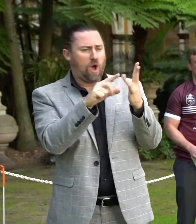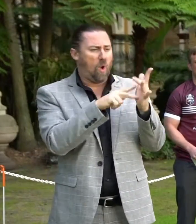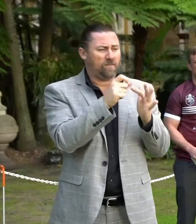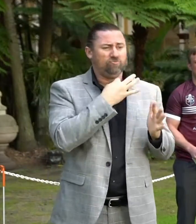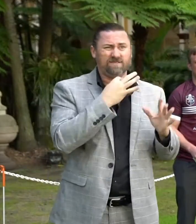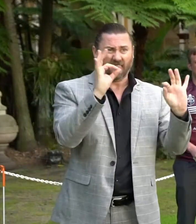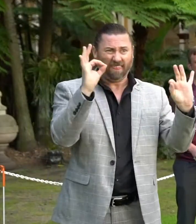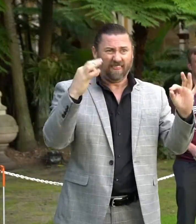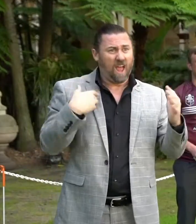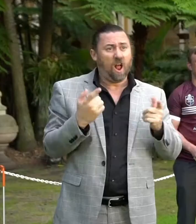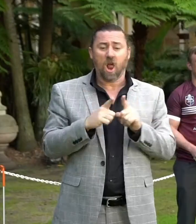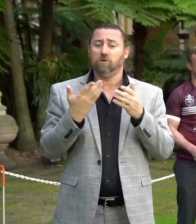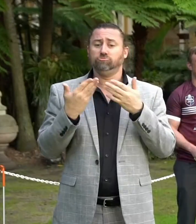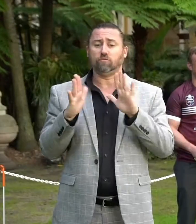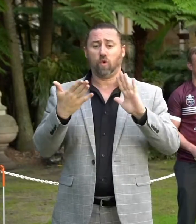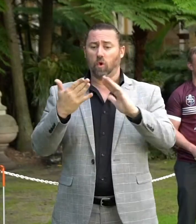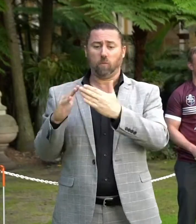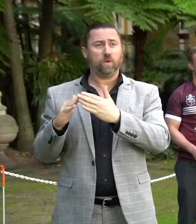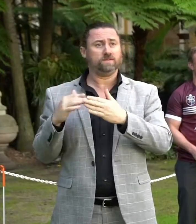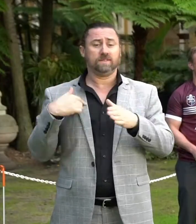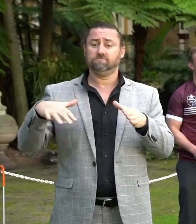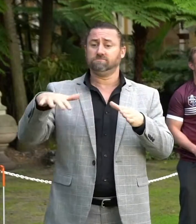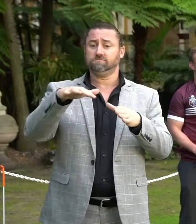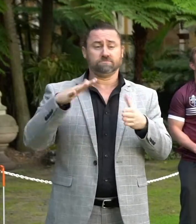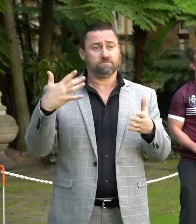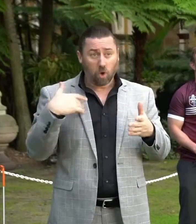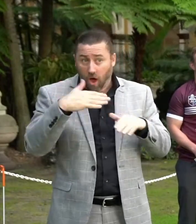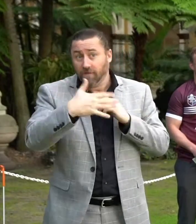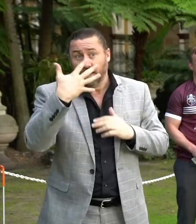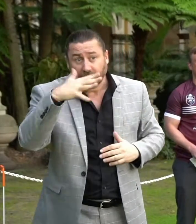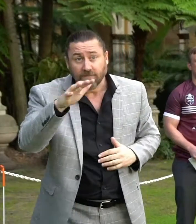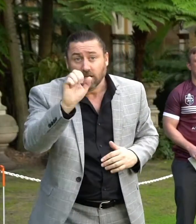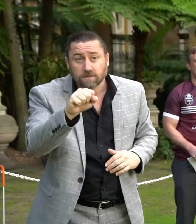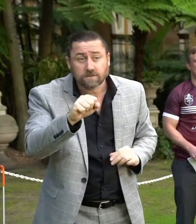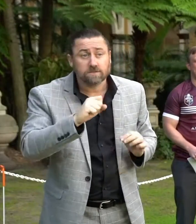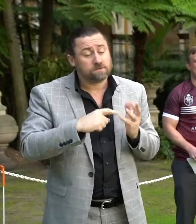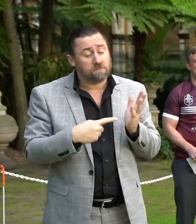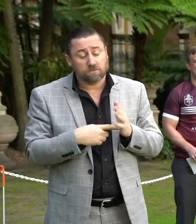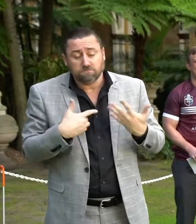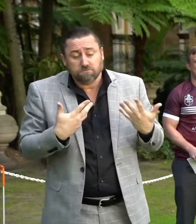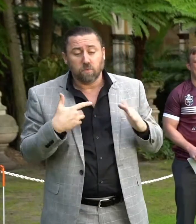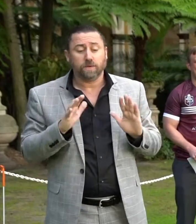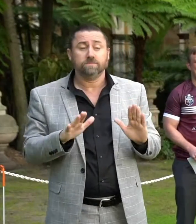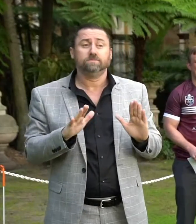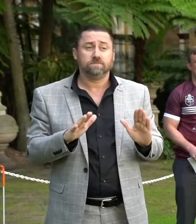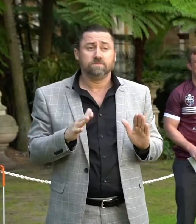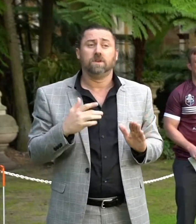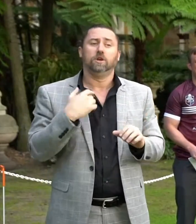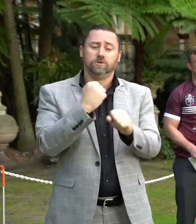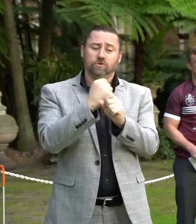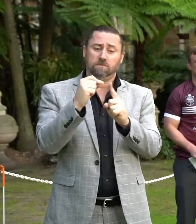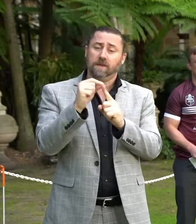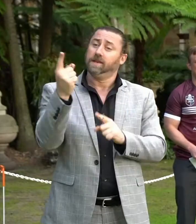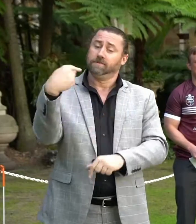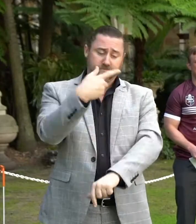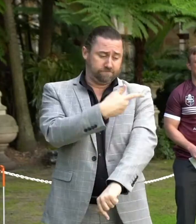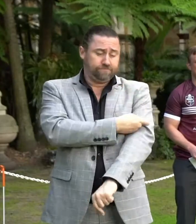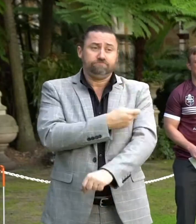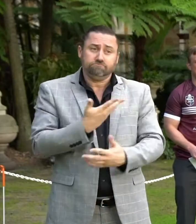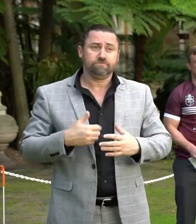so I'm going to follow that general advice. I'm over 50 years of age, so I will be getting a GP to vaccinate